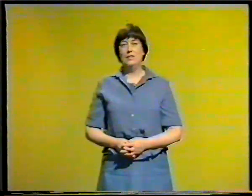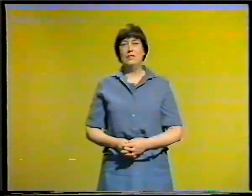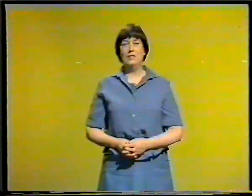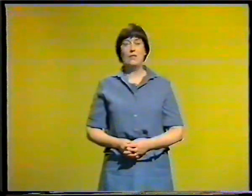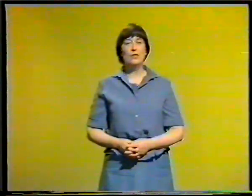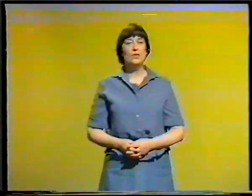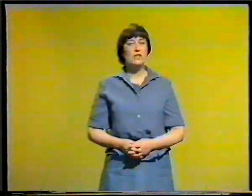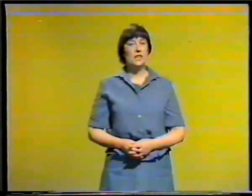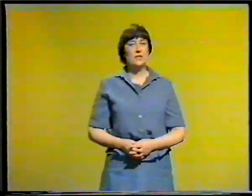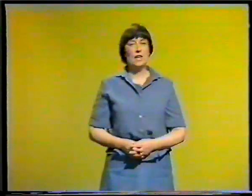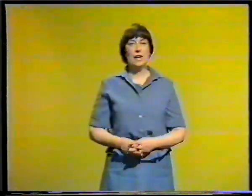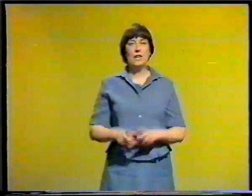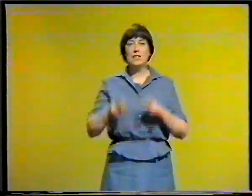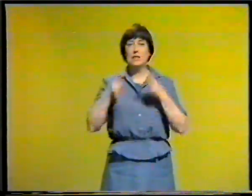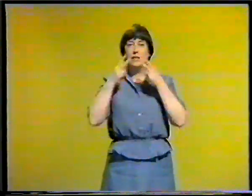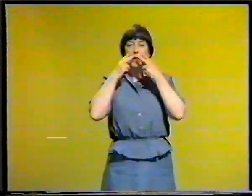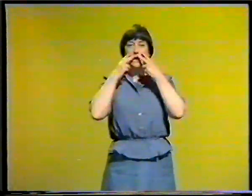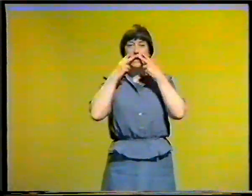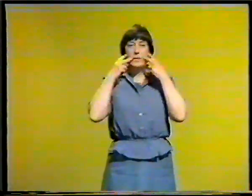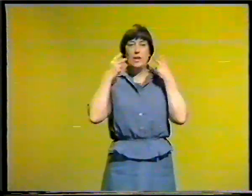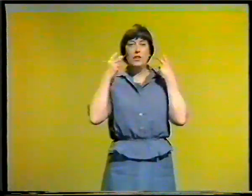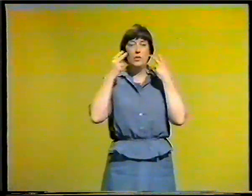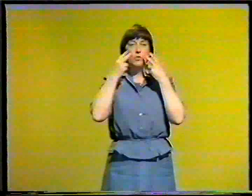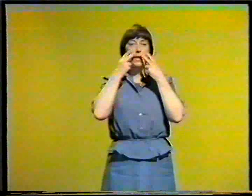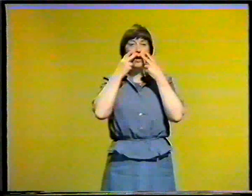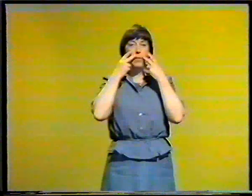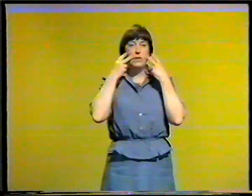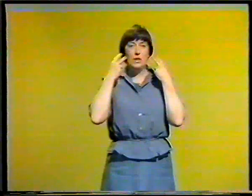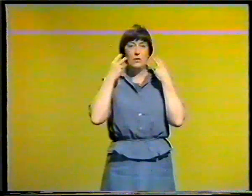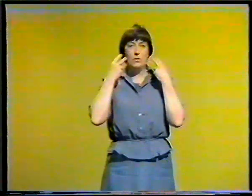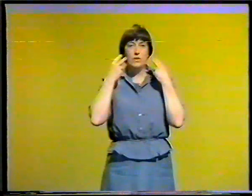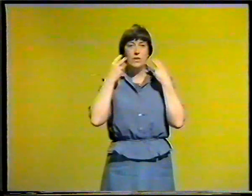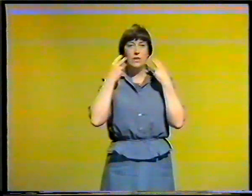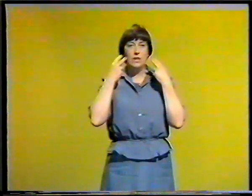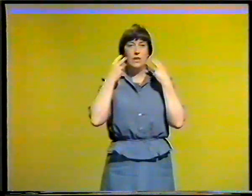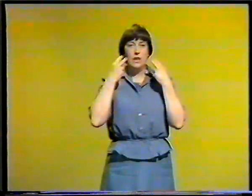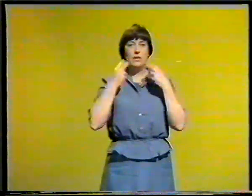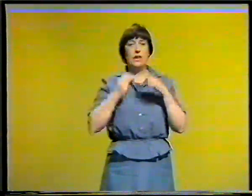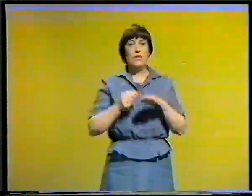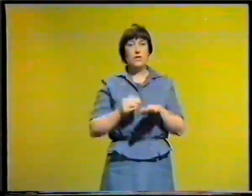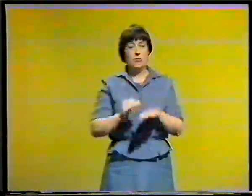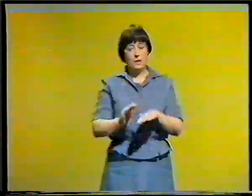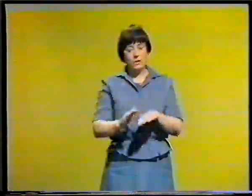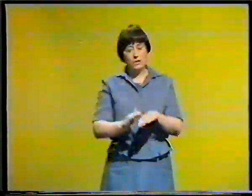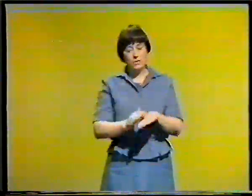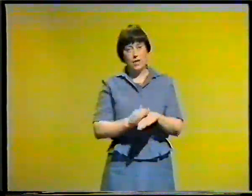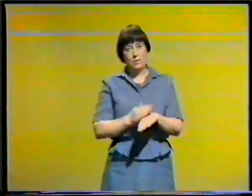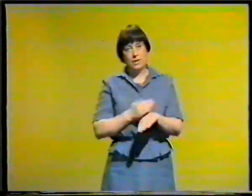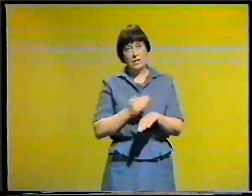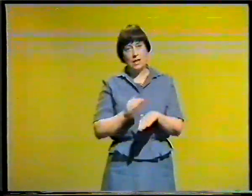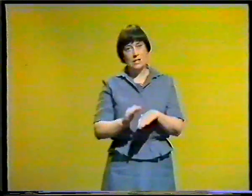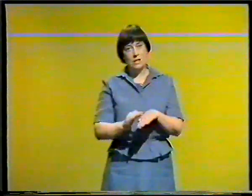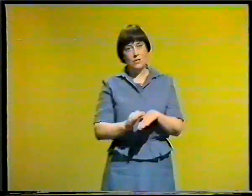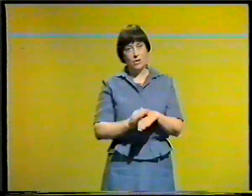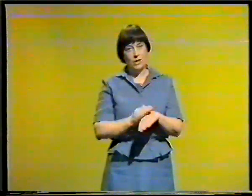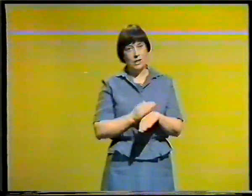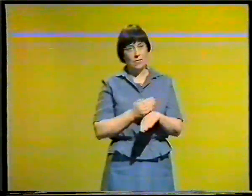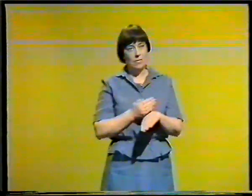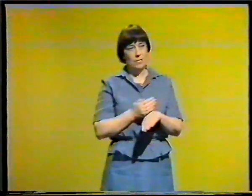Now there are two signs for cat. This one, which we commonly use, and occasionally you might want to use that one indicating stroking.